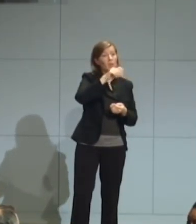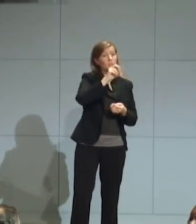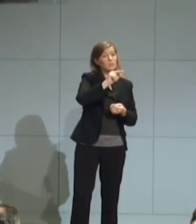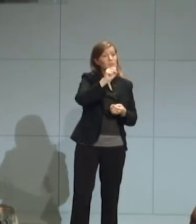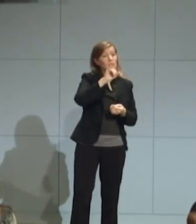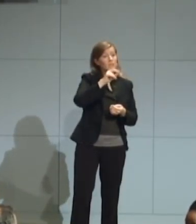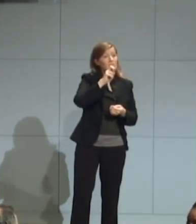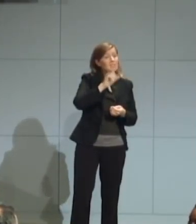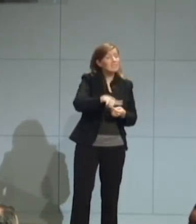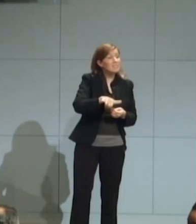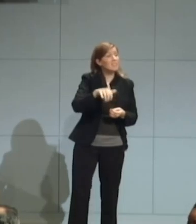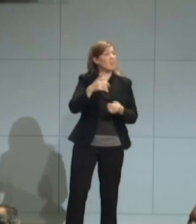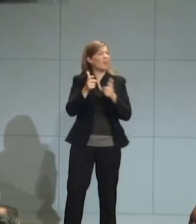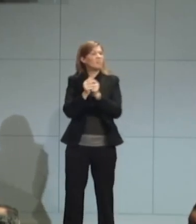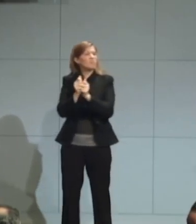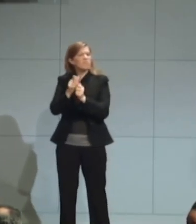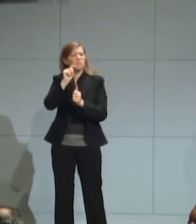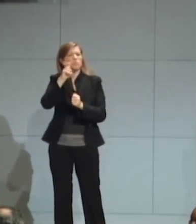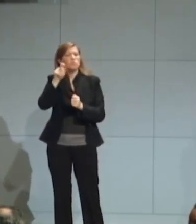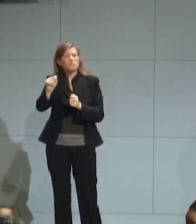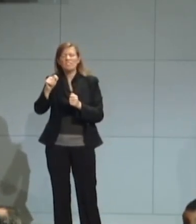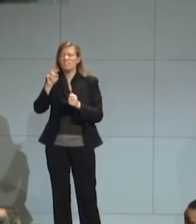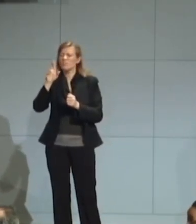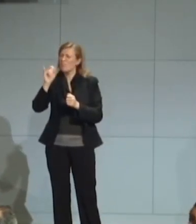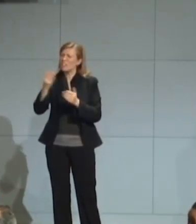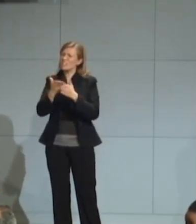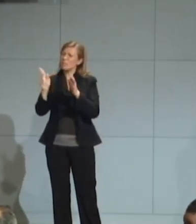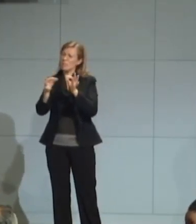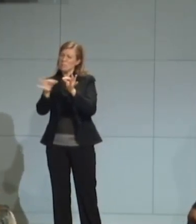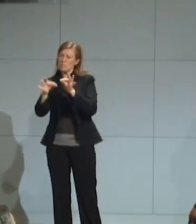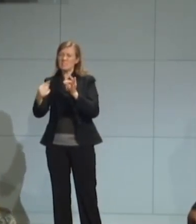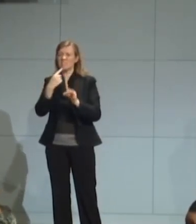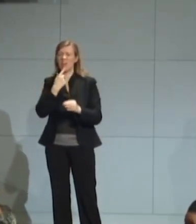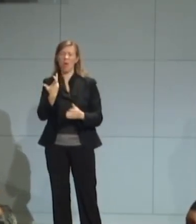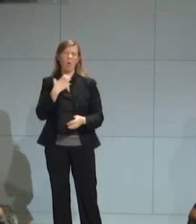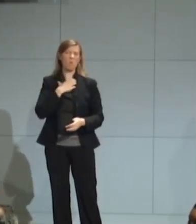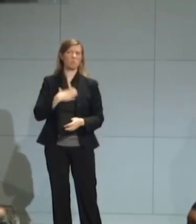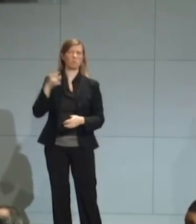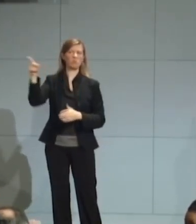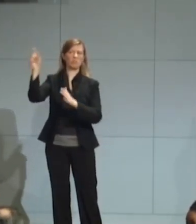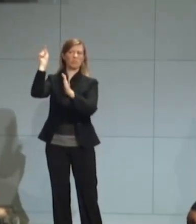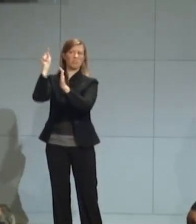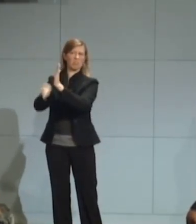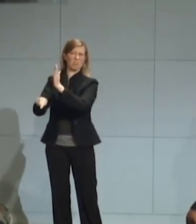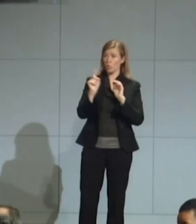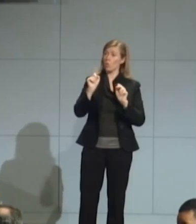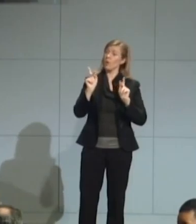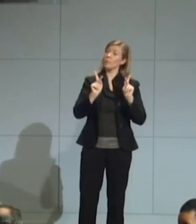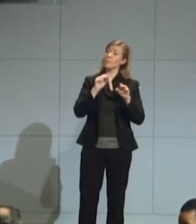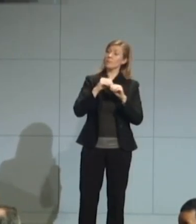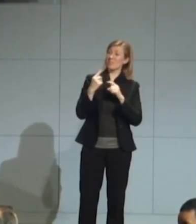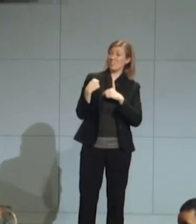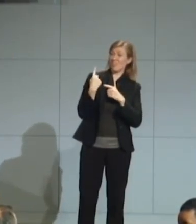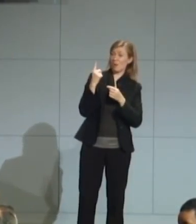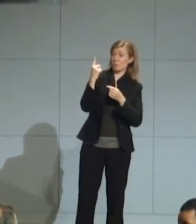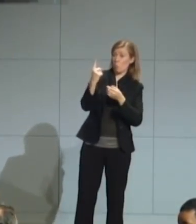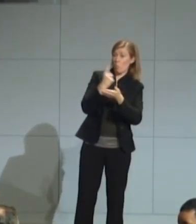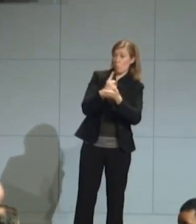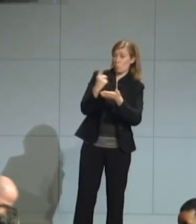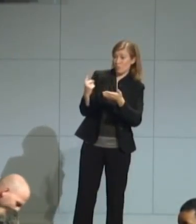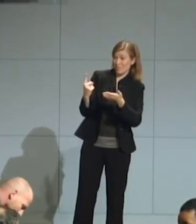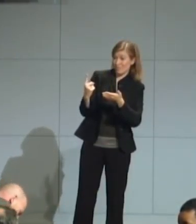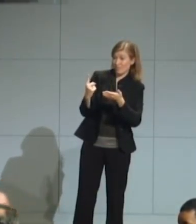the conservative activists of the slavery era certainly were not in on that work. Right? They were not